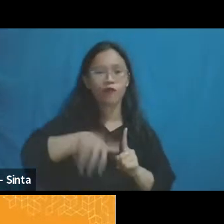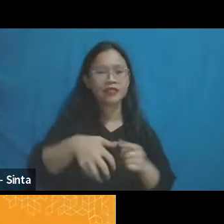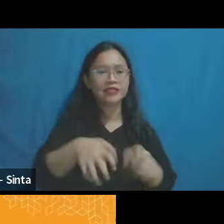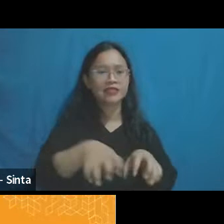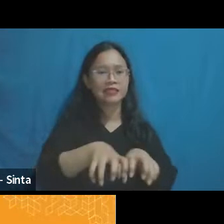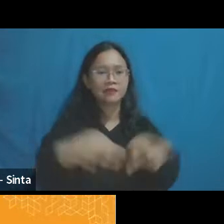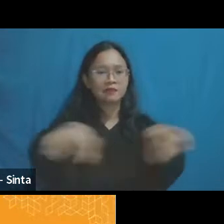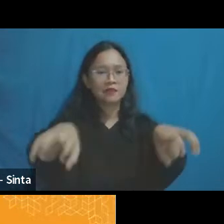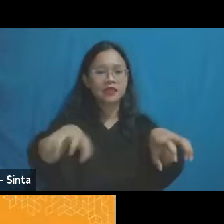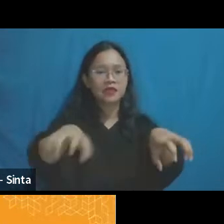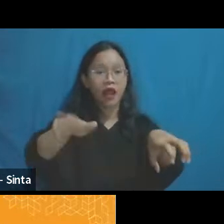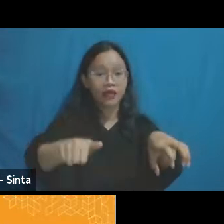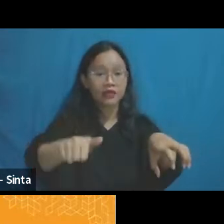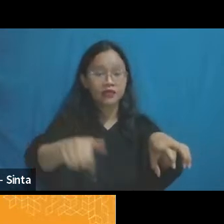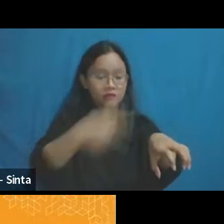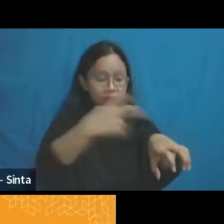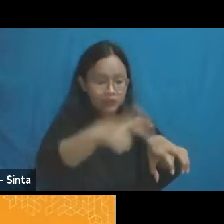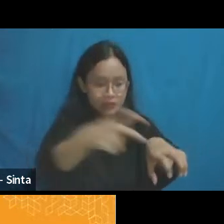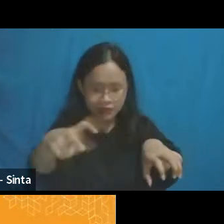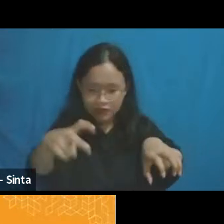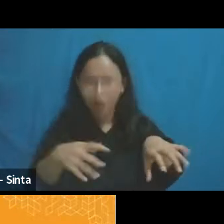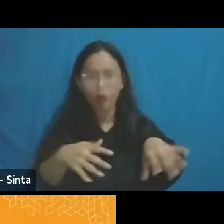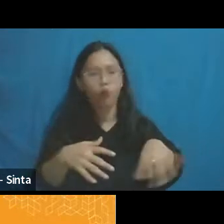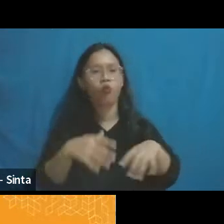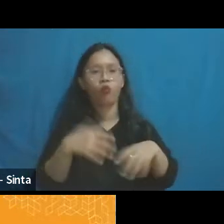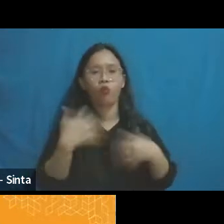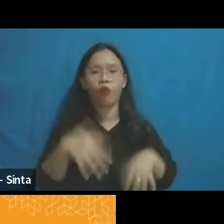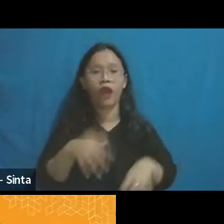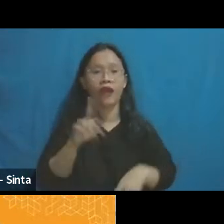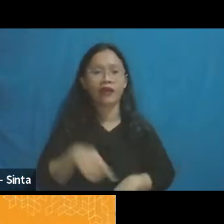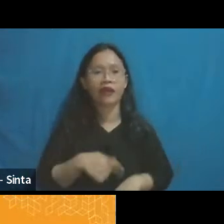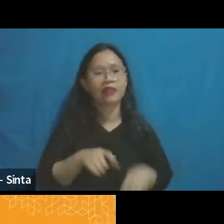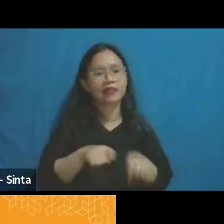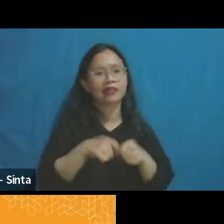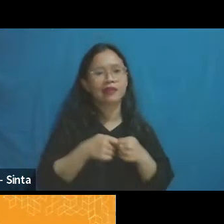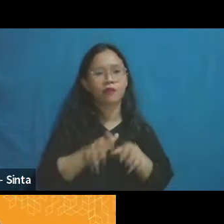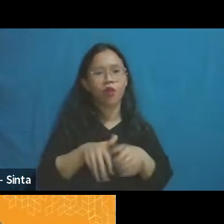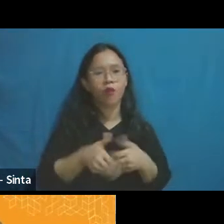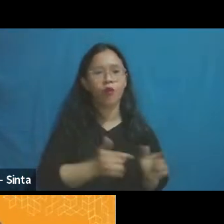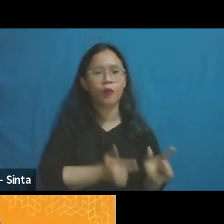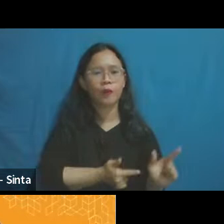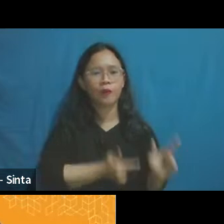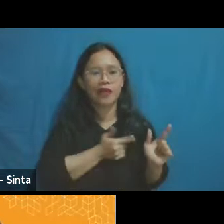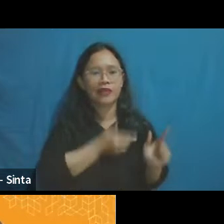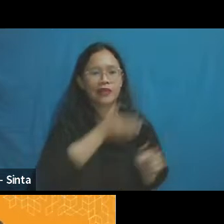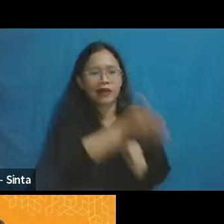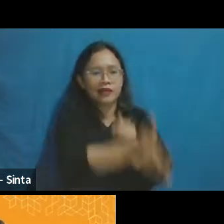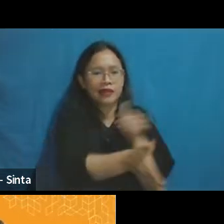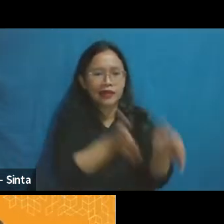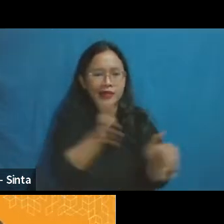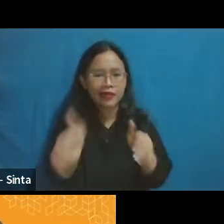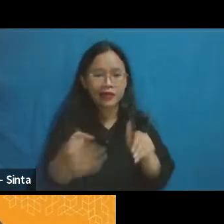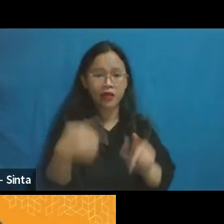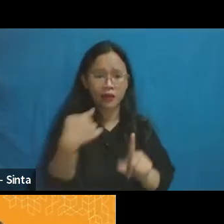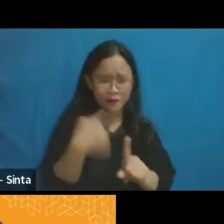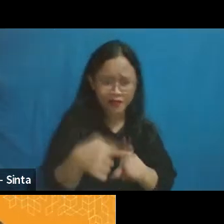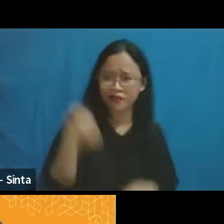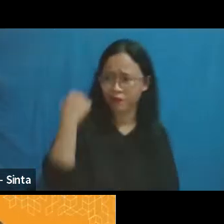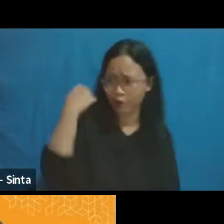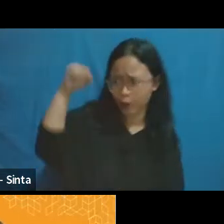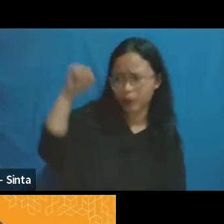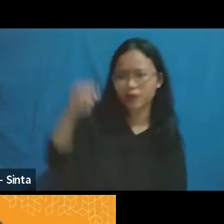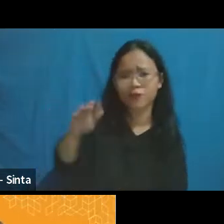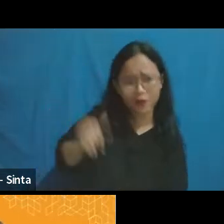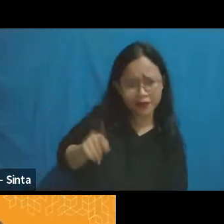to act against certain protests that occur, or whether we will continue to have that